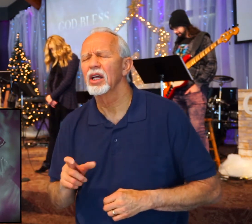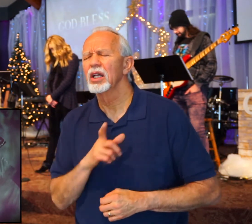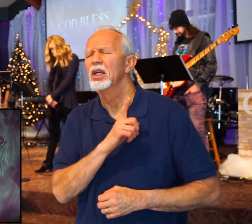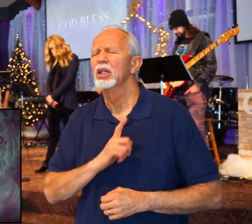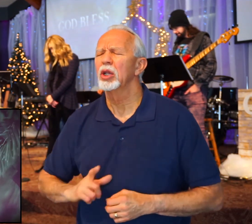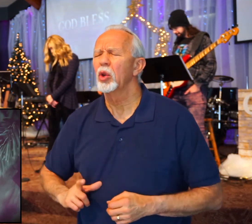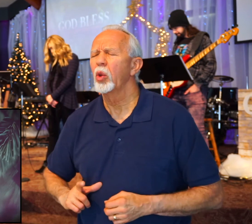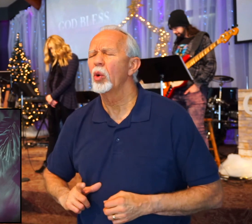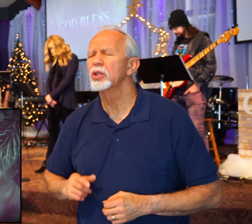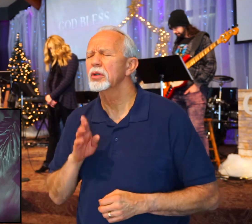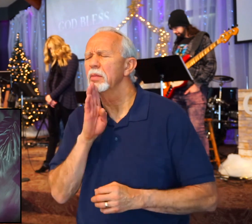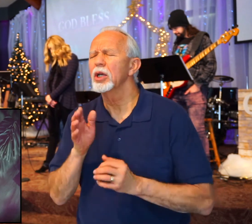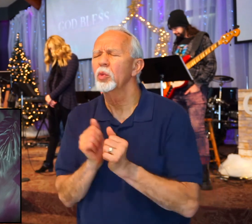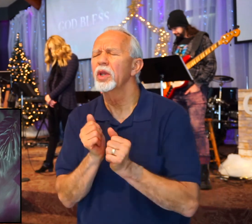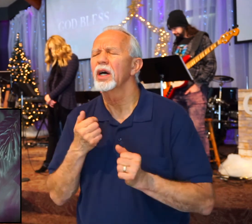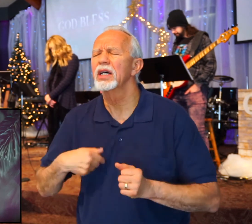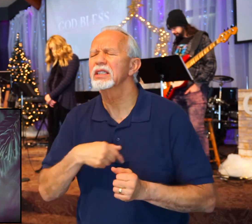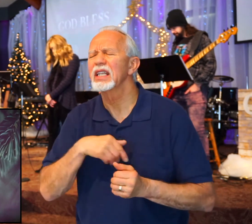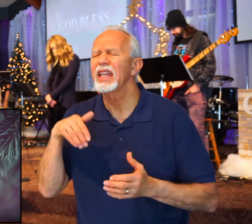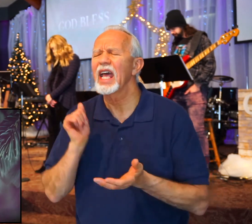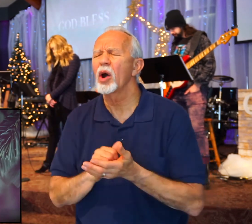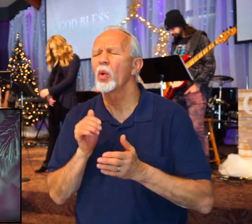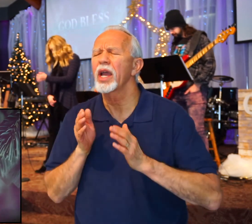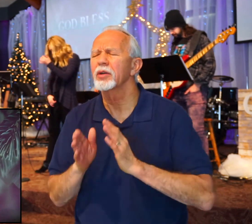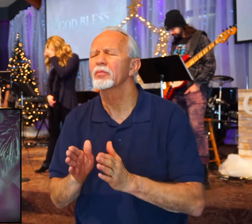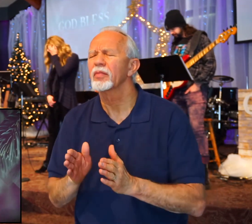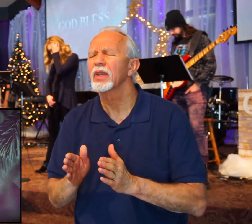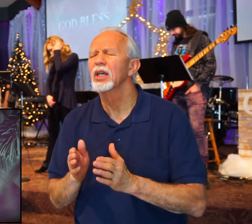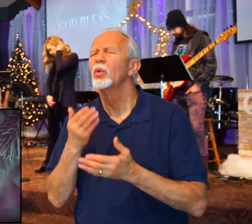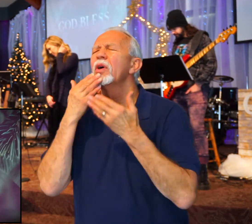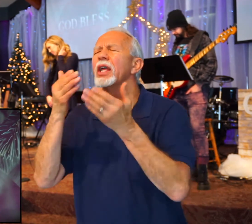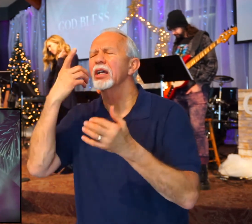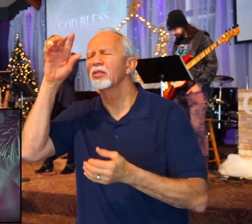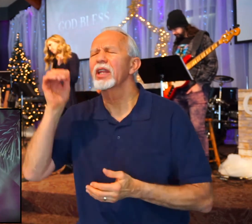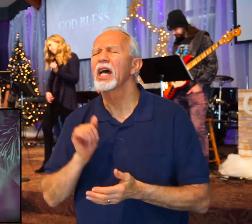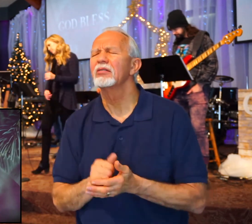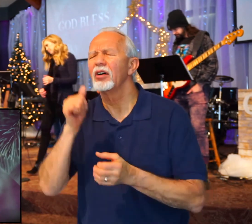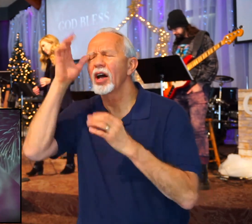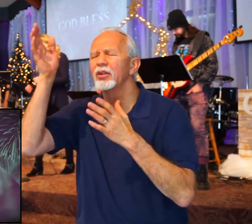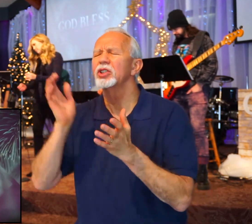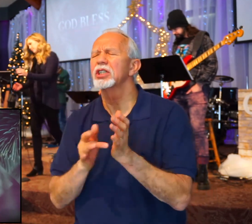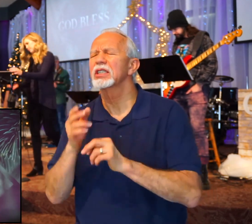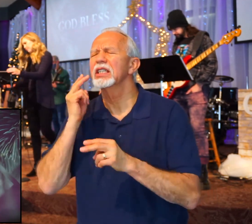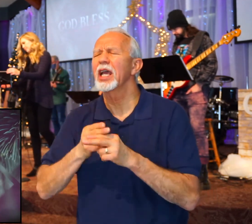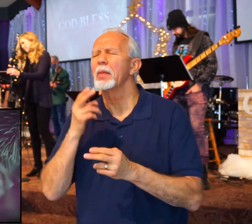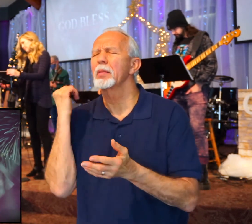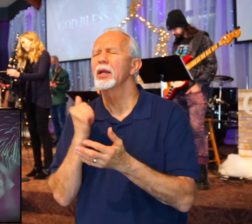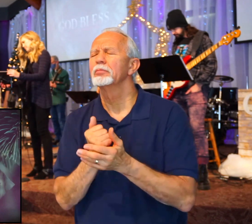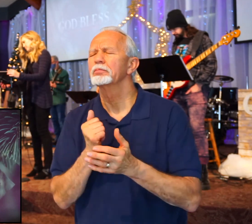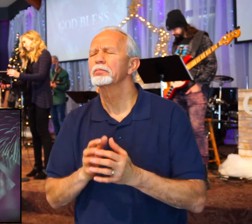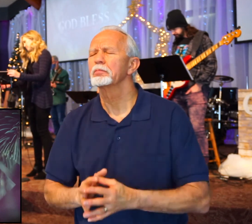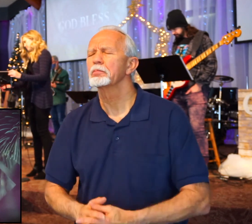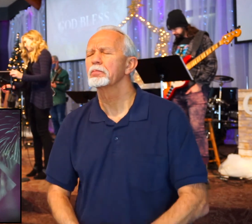just be with us in that way, God. And we'll thank you for that, Father. In Jesus' name, amen.